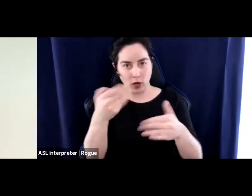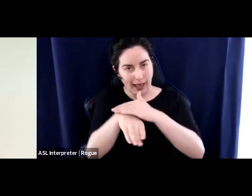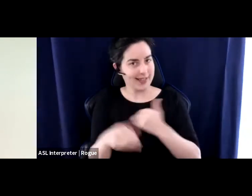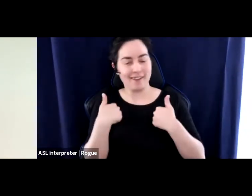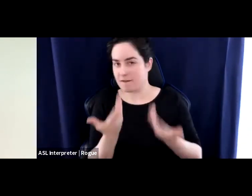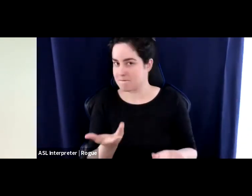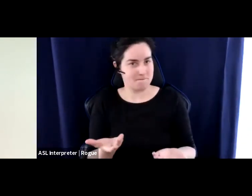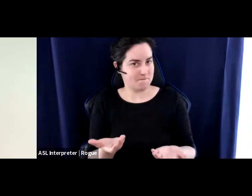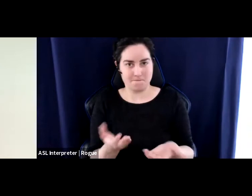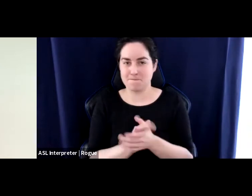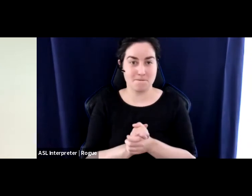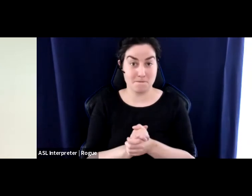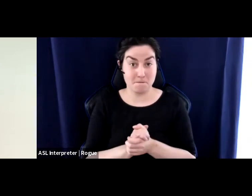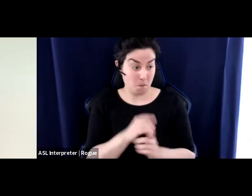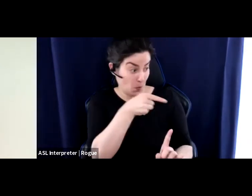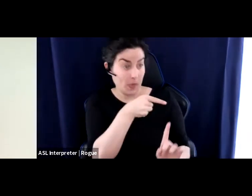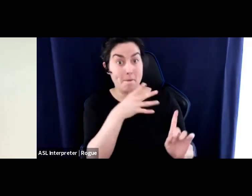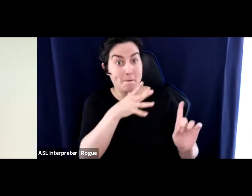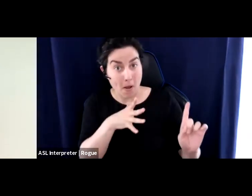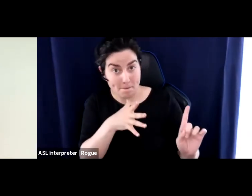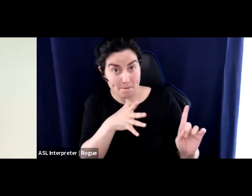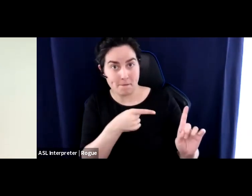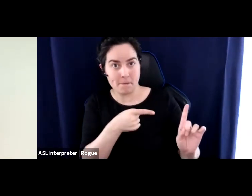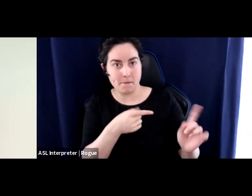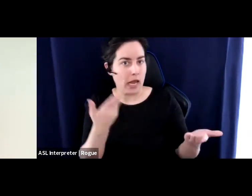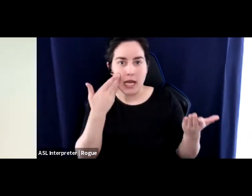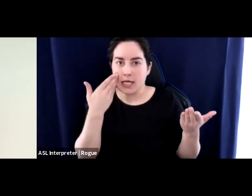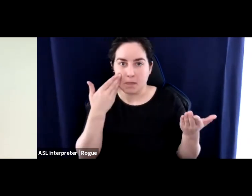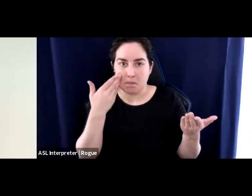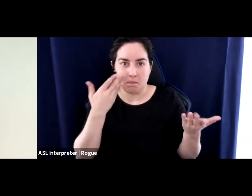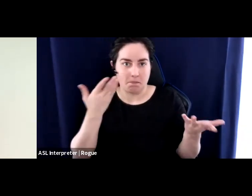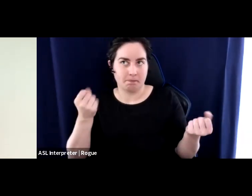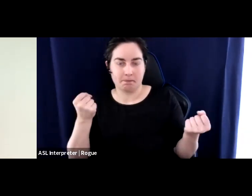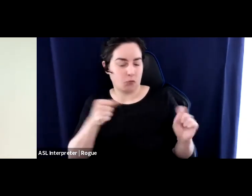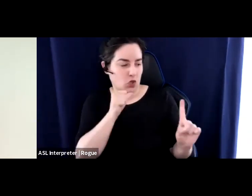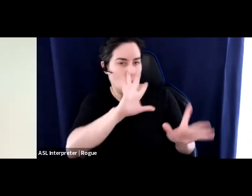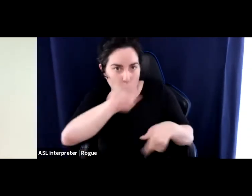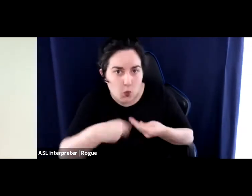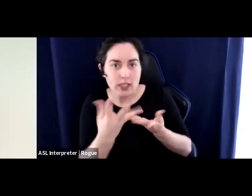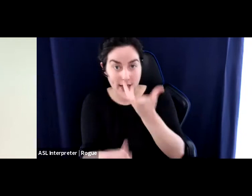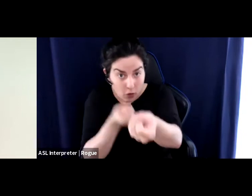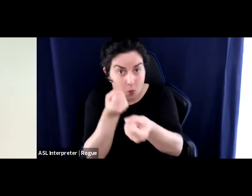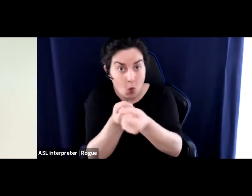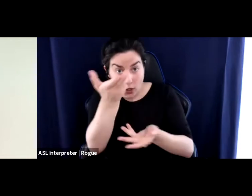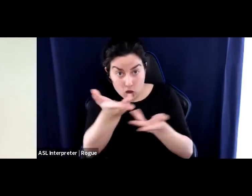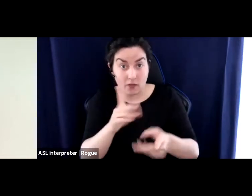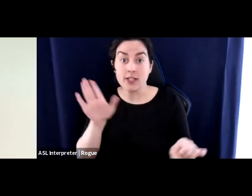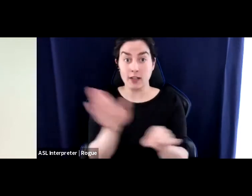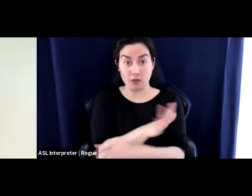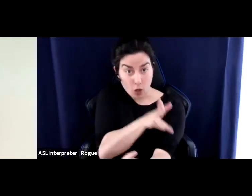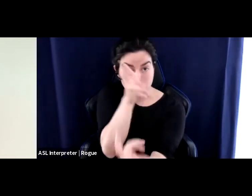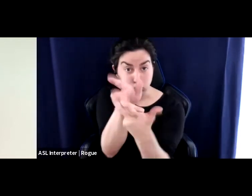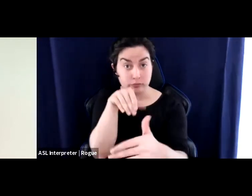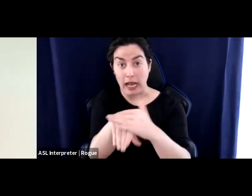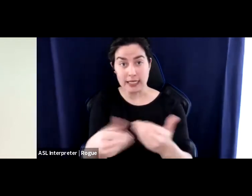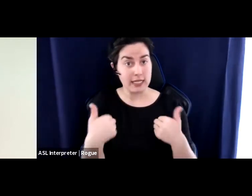mother had not received the full extent of the Children's Aid Society's supports and services because